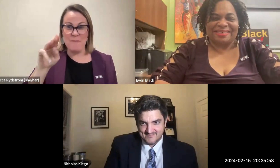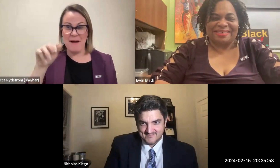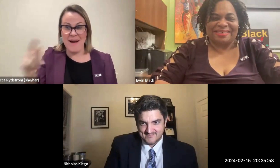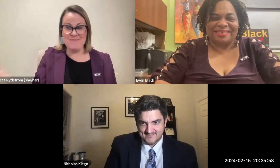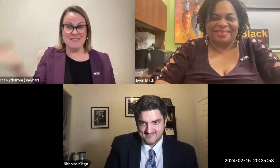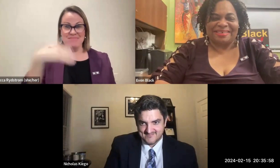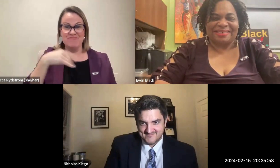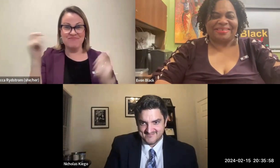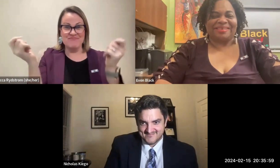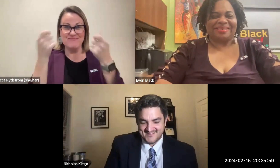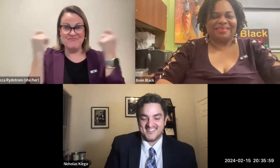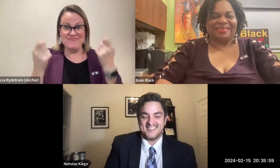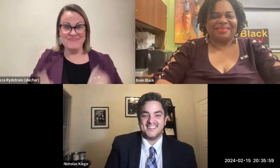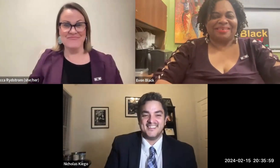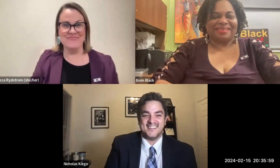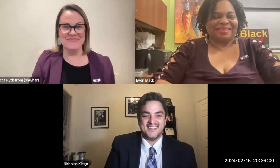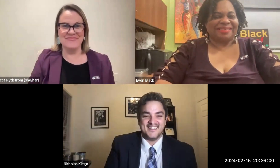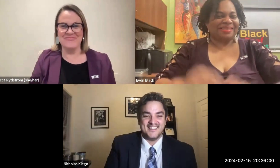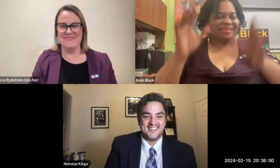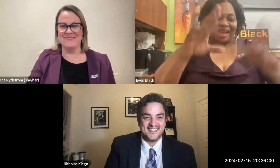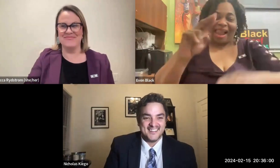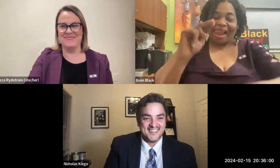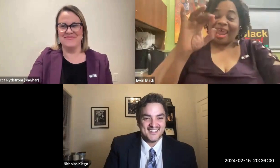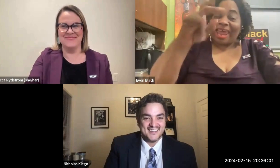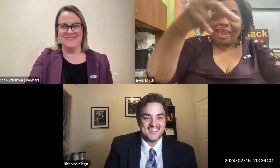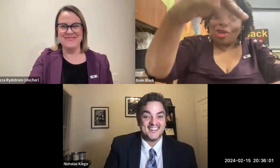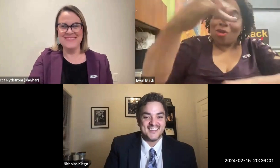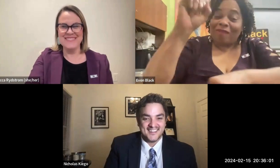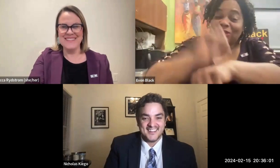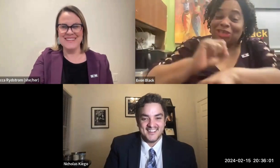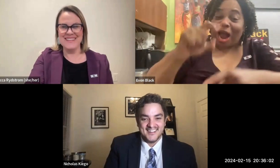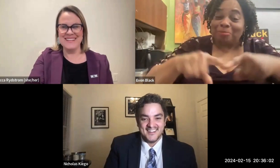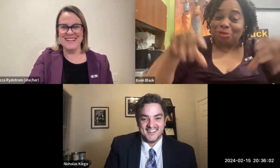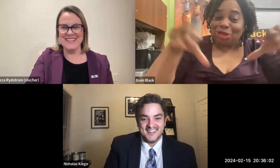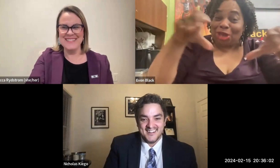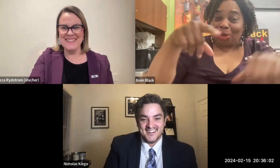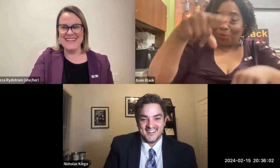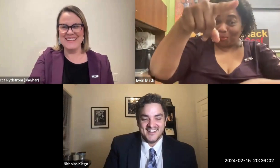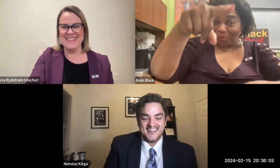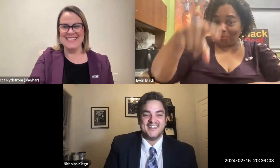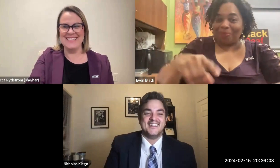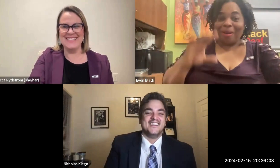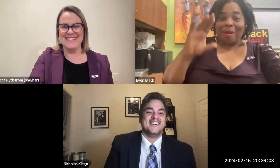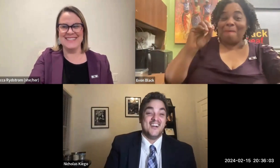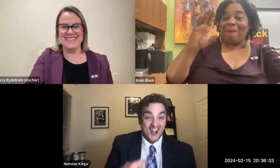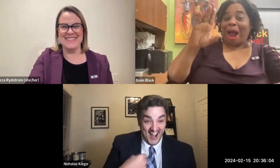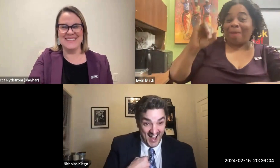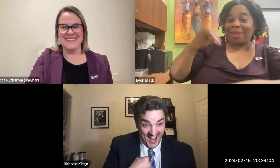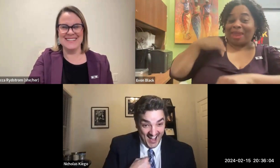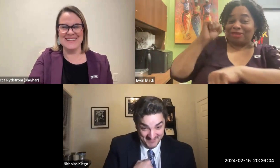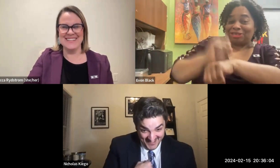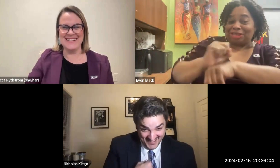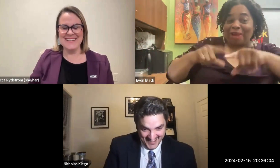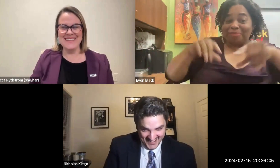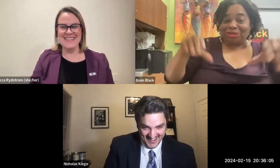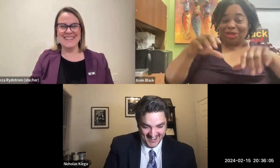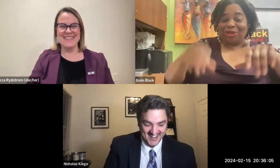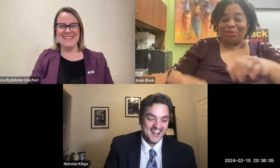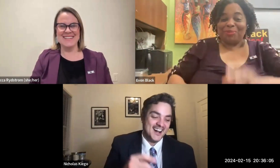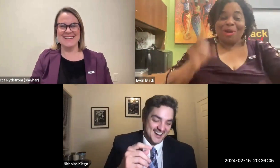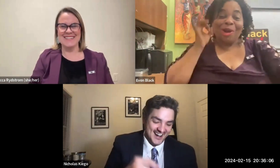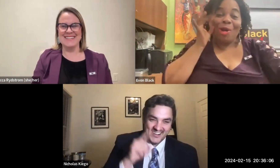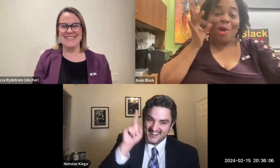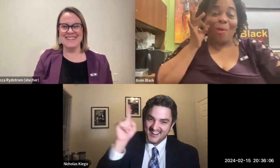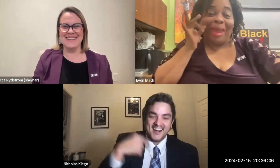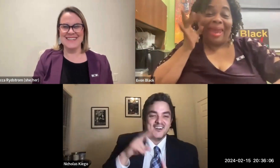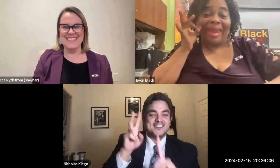done, can you please invite Barack Obama to come celebrate with us? Nick, you've got a job to do. The challenge